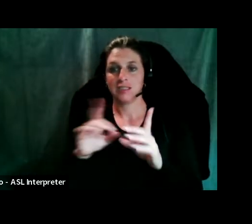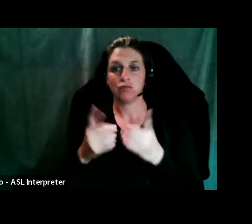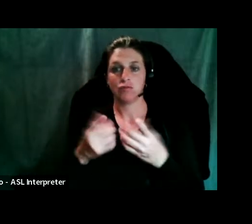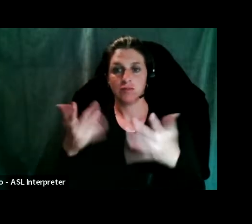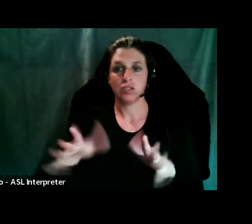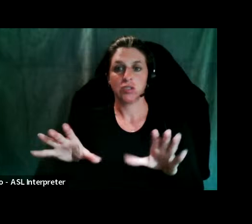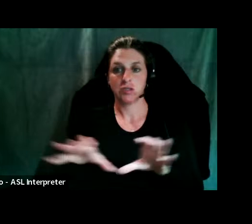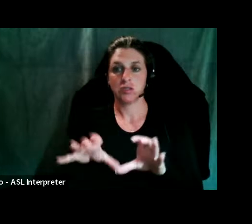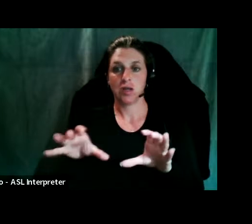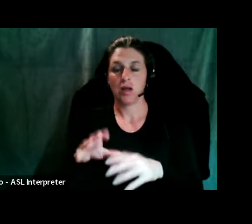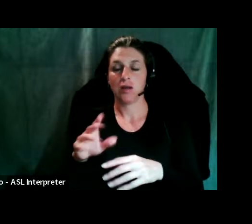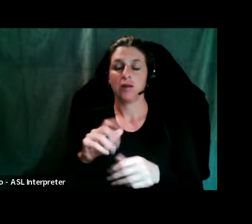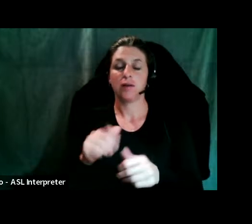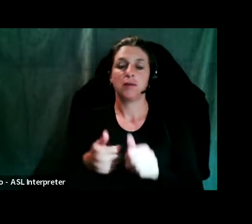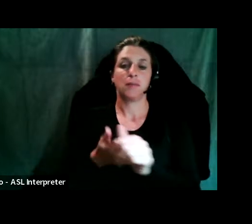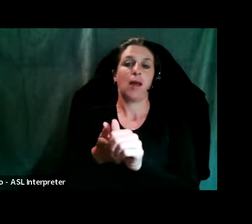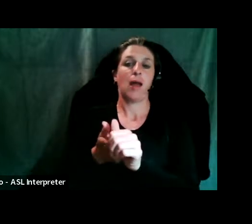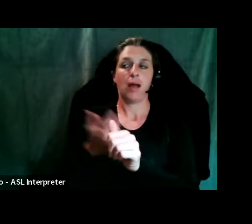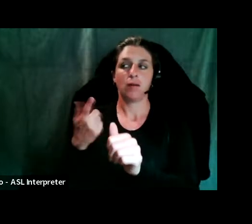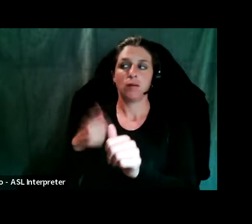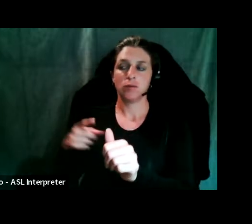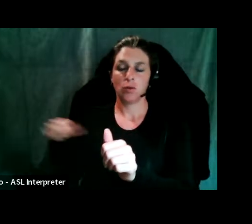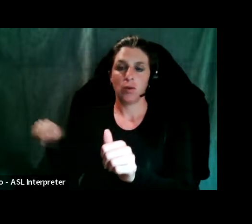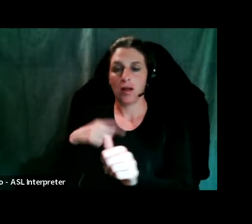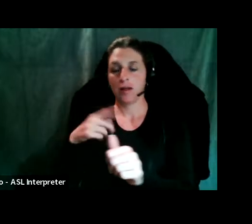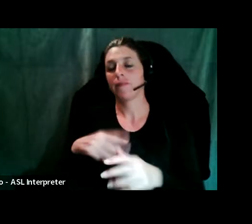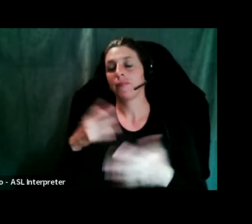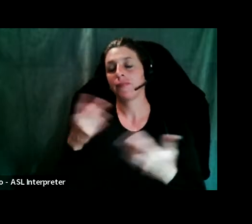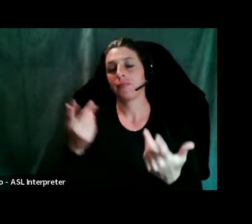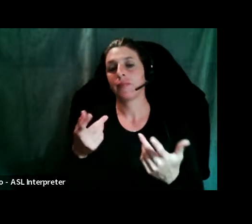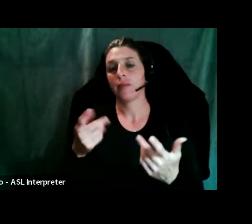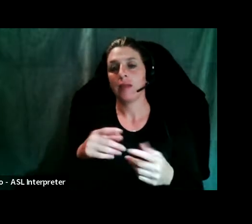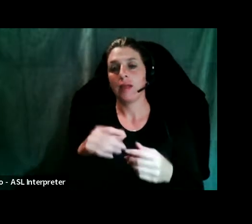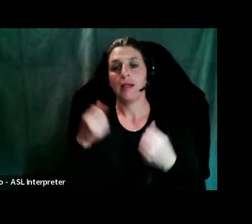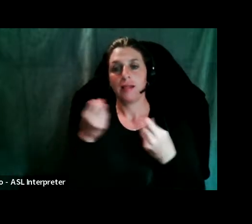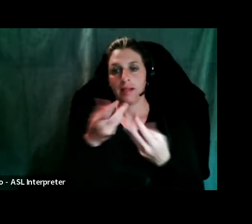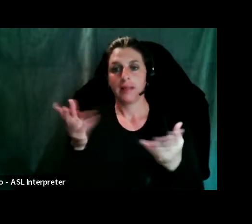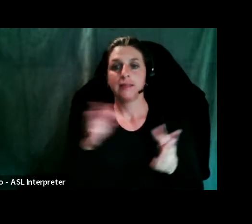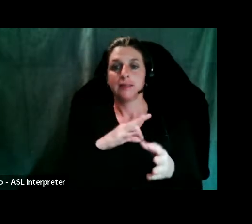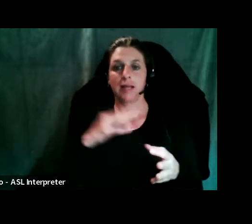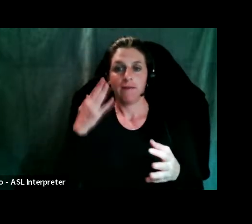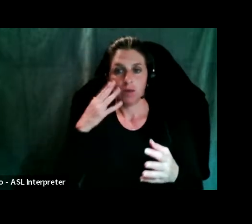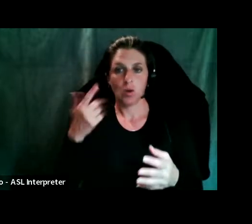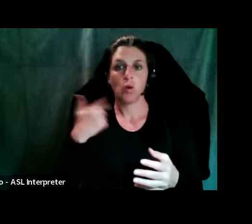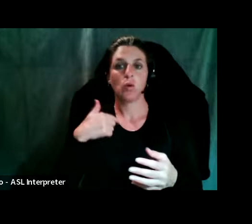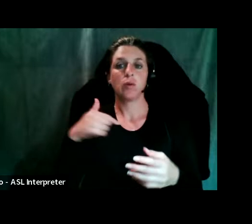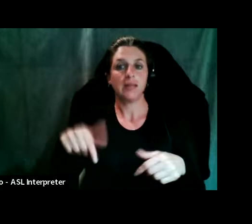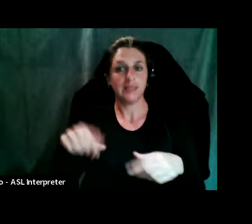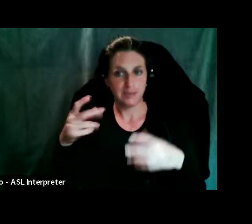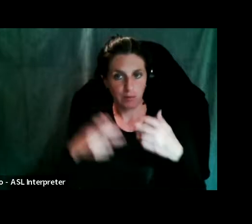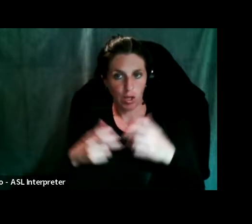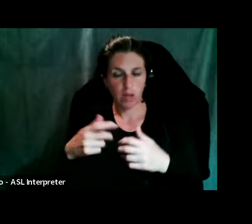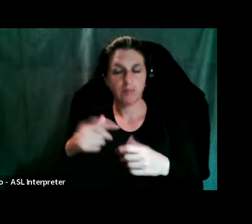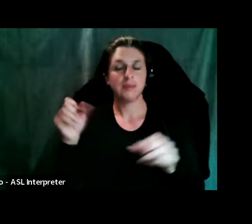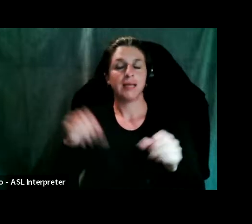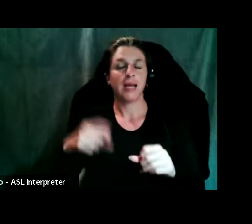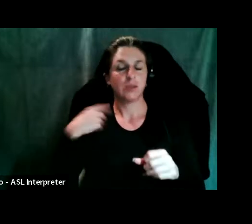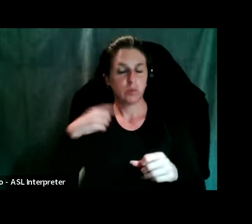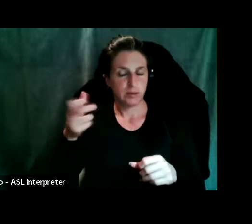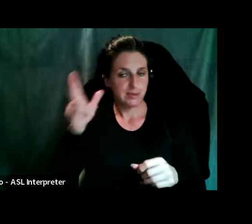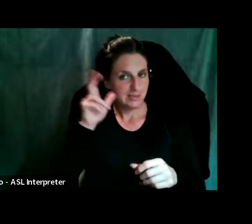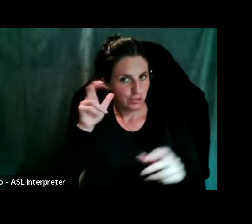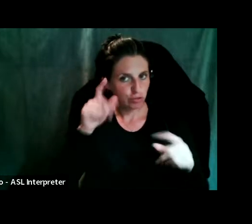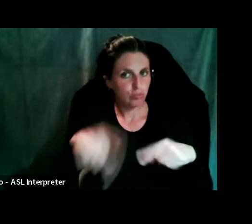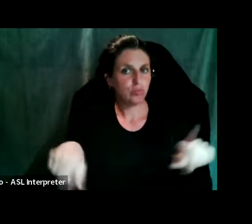behind the scenes or on other fronts, just to let the staff know that we know this is a problem, we hear you, and this is what we have going on, and we're going